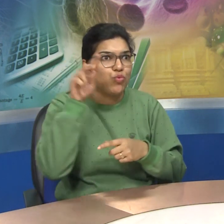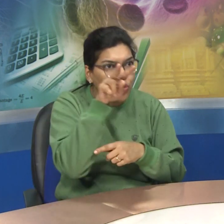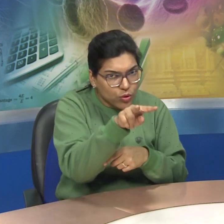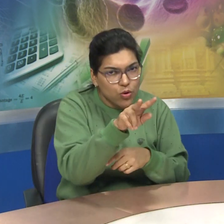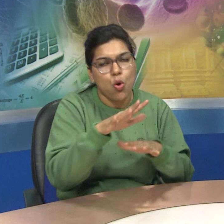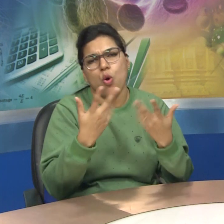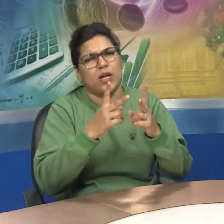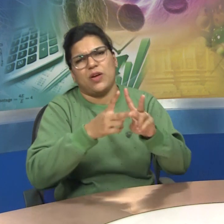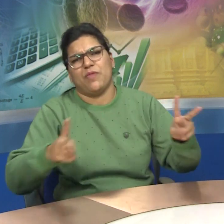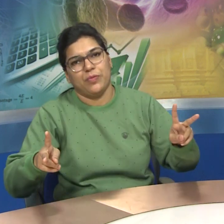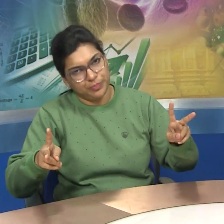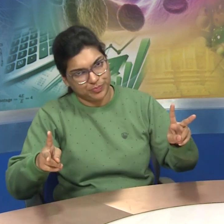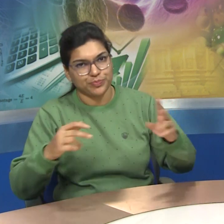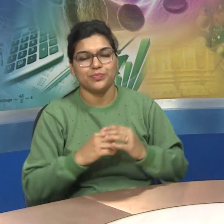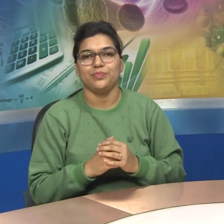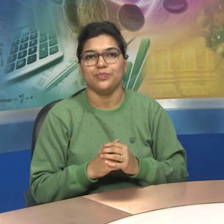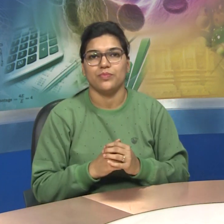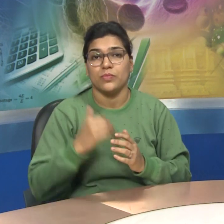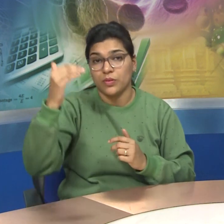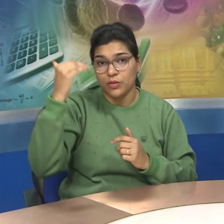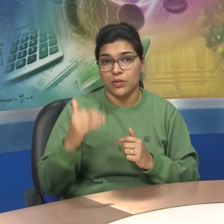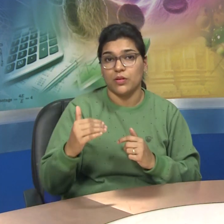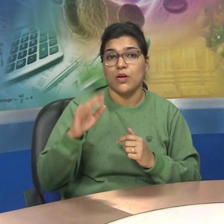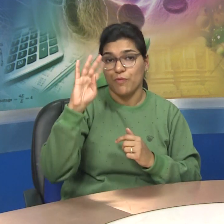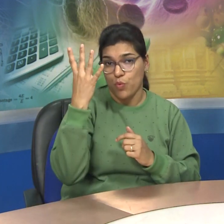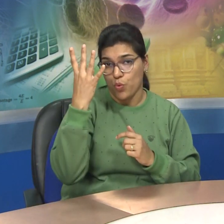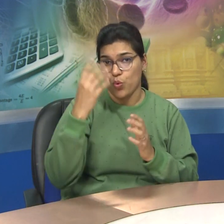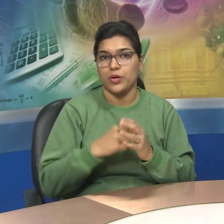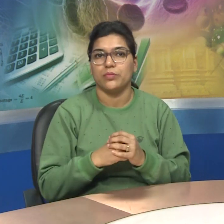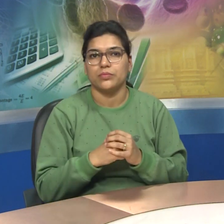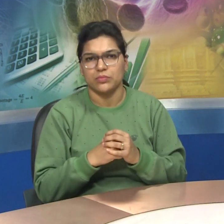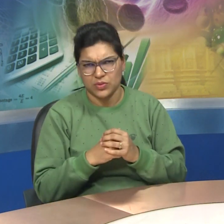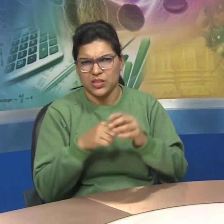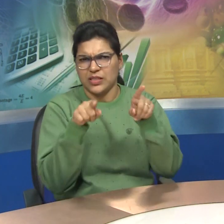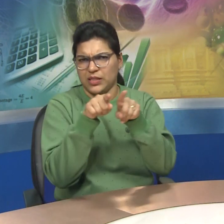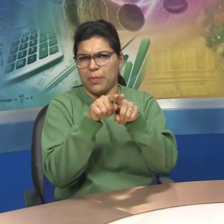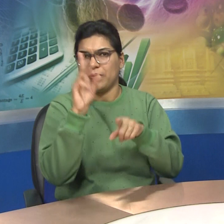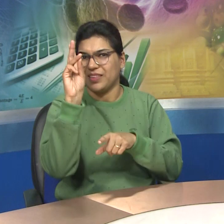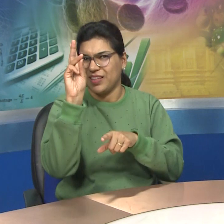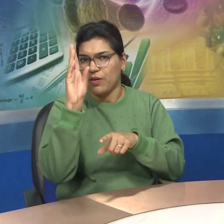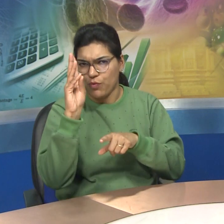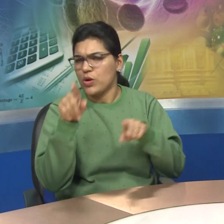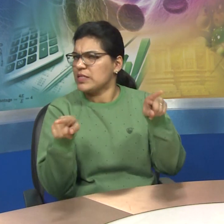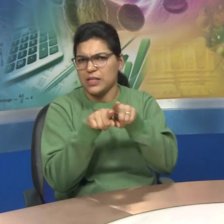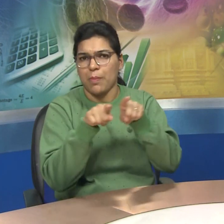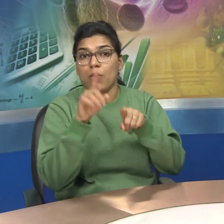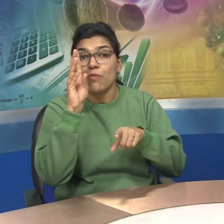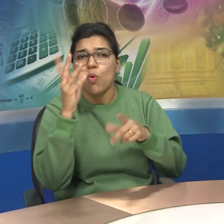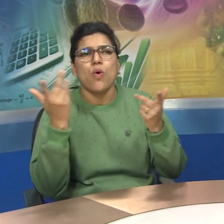It can be any type of mass media. And the fourth point is internet